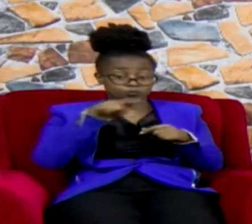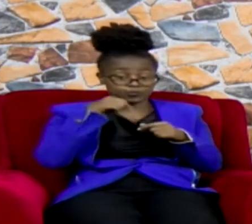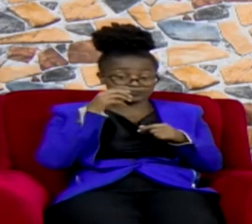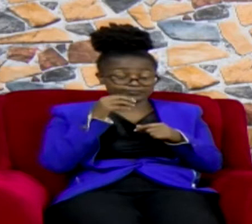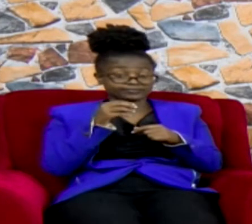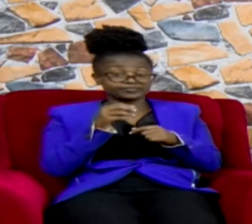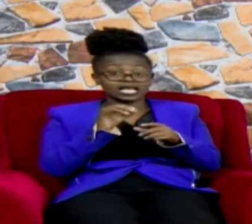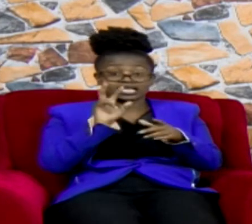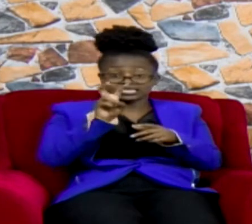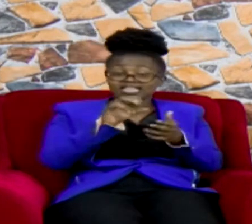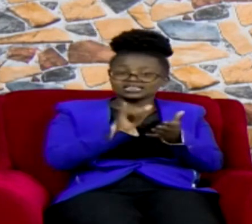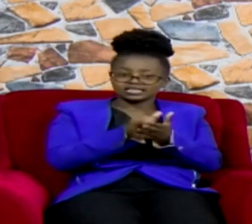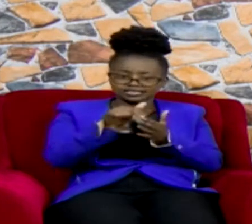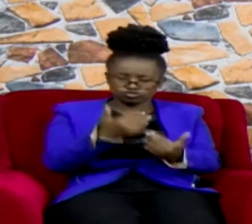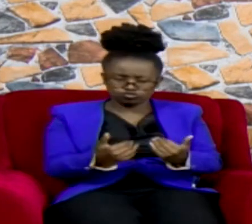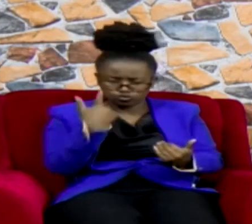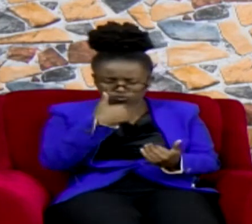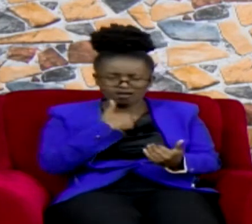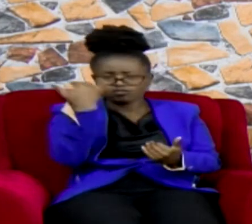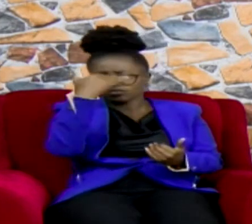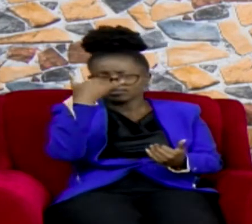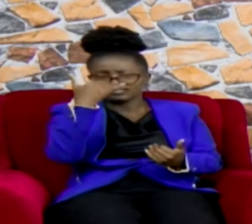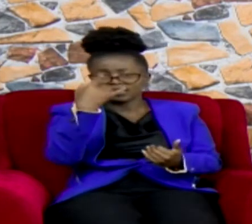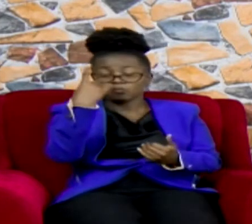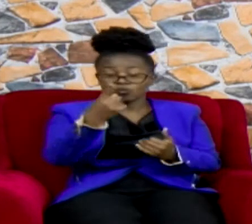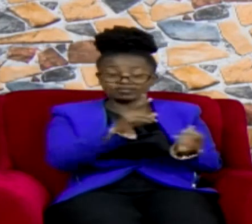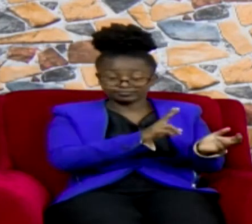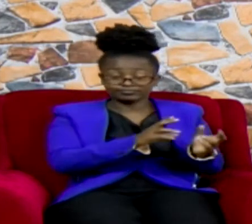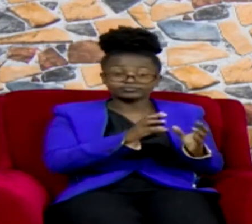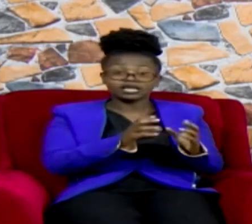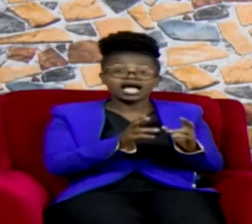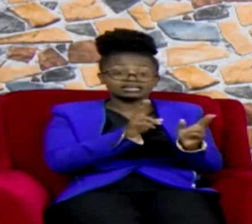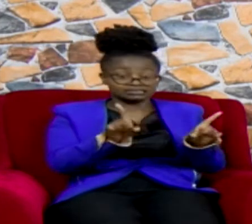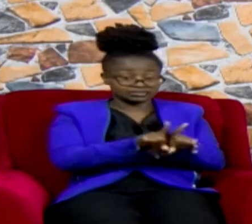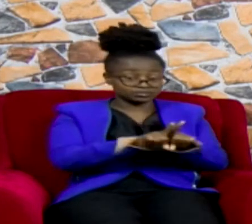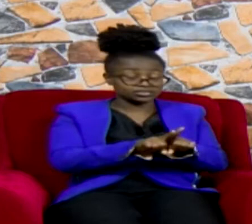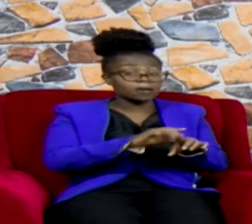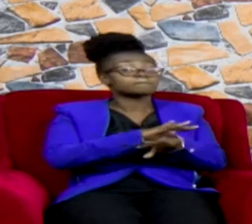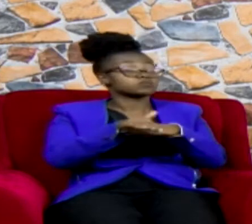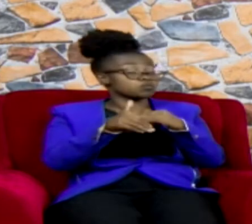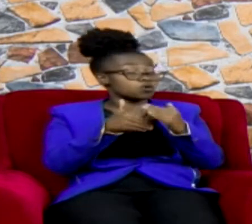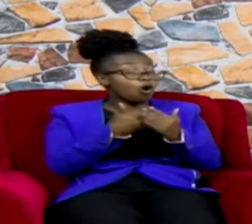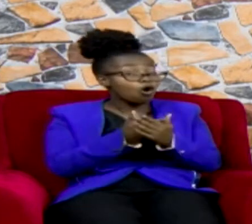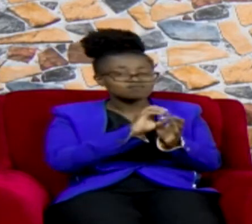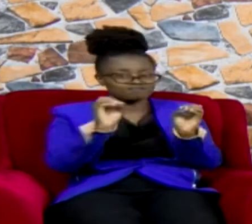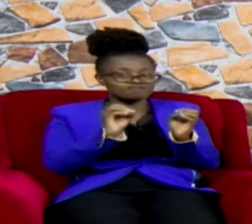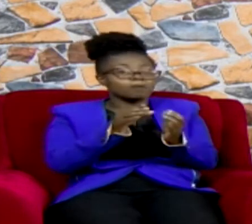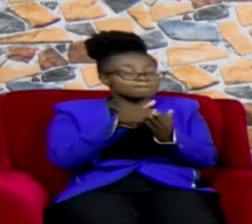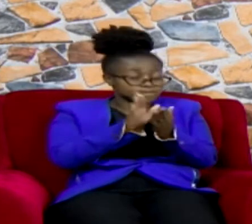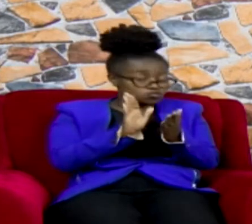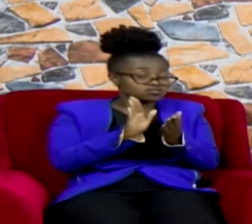that children in the spectrum, one common thing, most of them, no, not all of them, but most of them, they